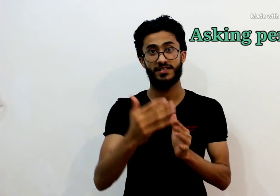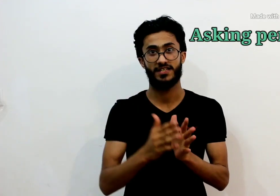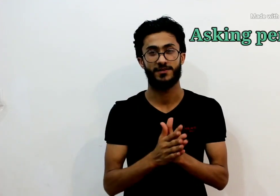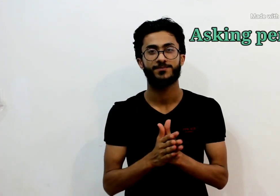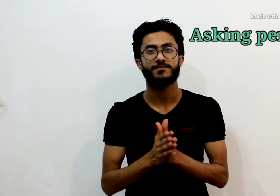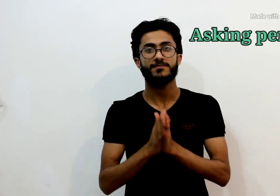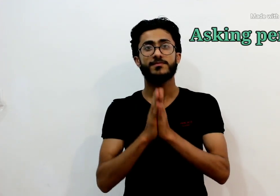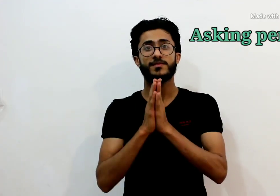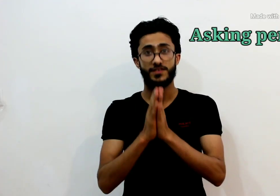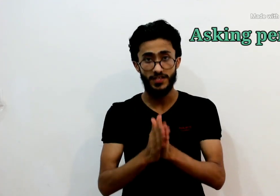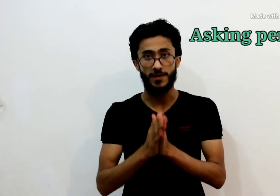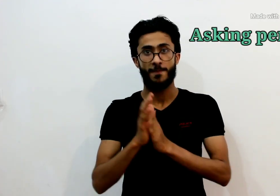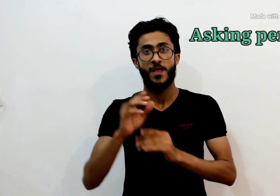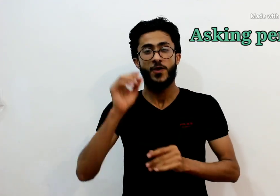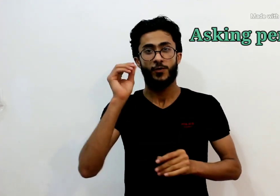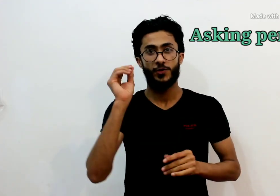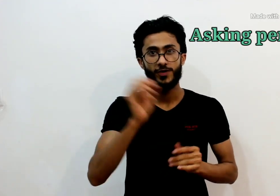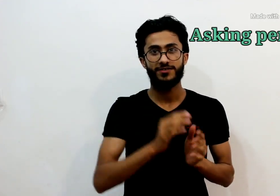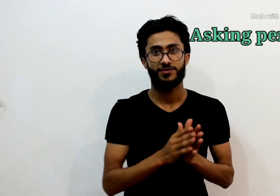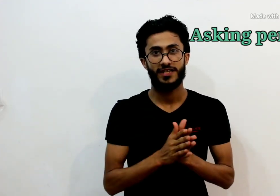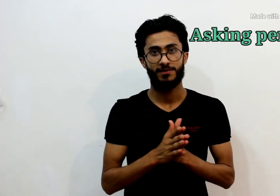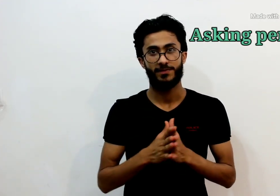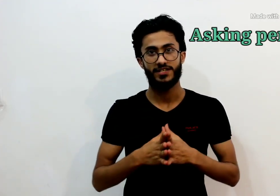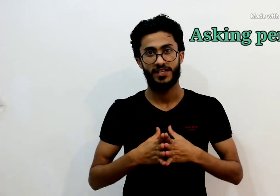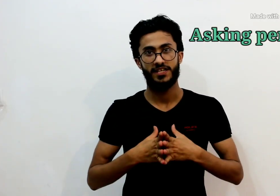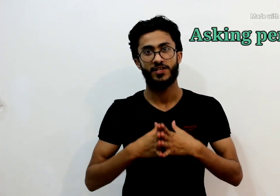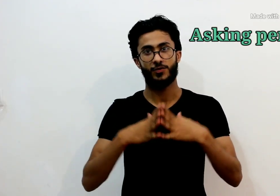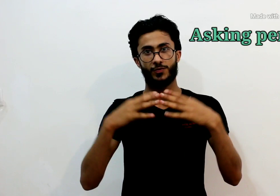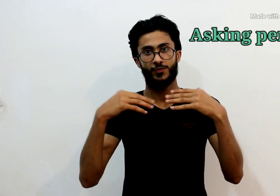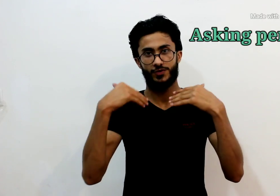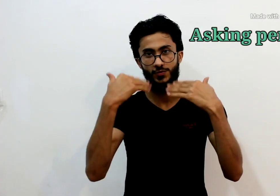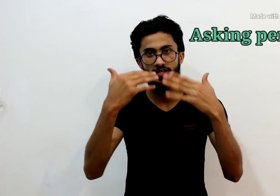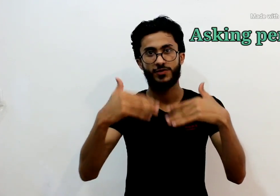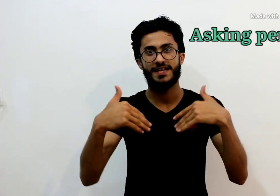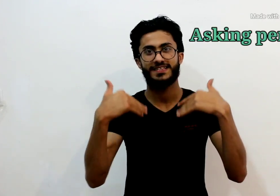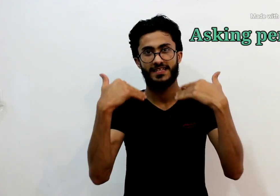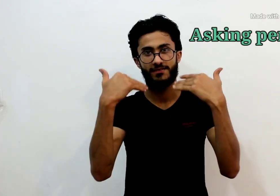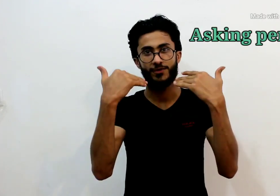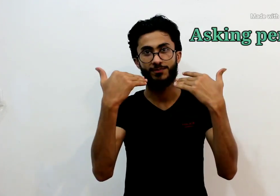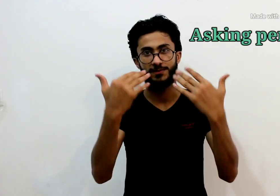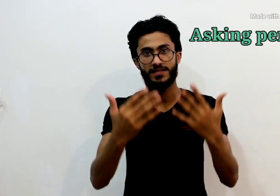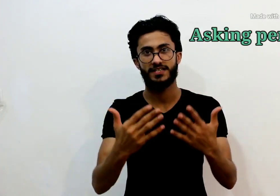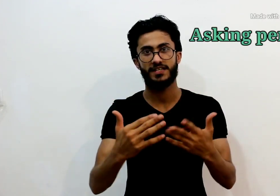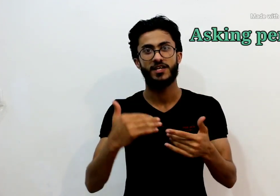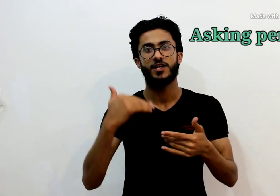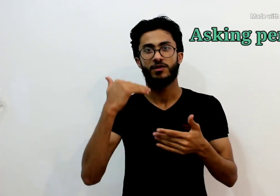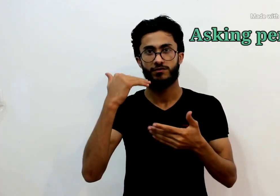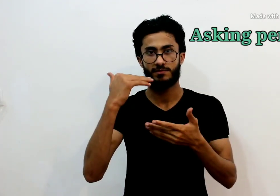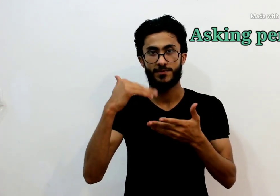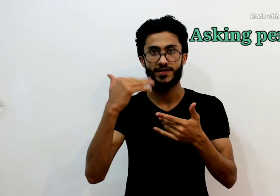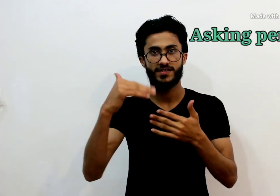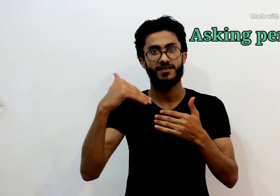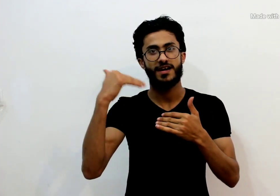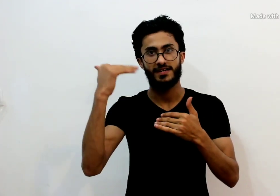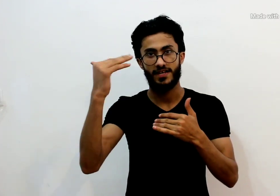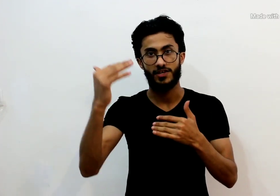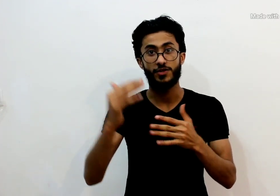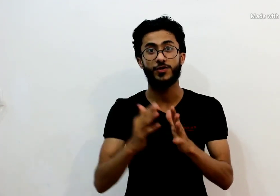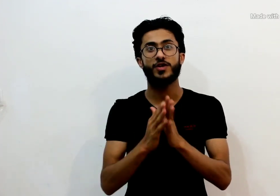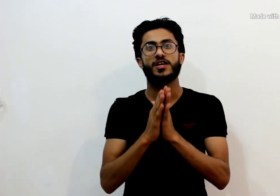permission. See, when you want to take a permission, or you want to ask for permission from a person higher than you,